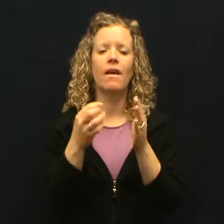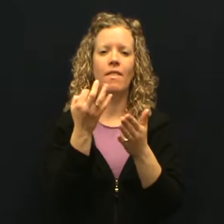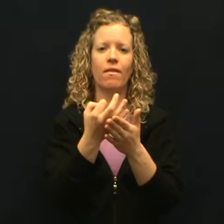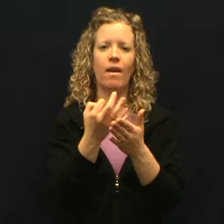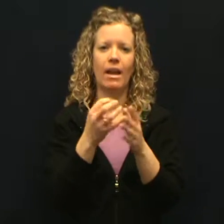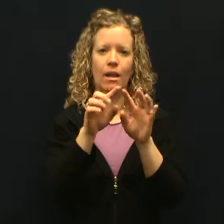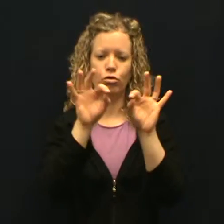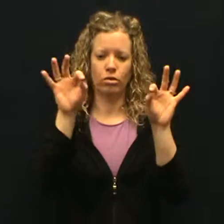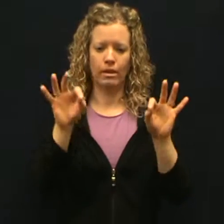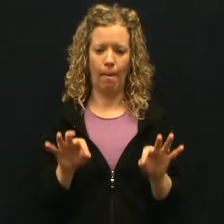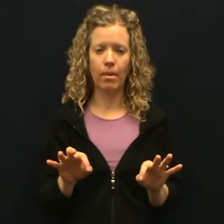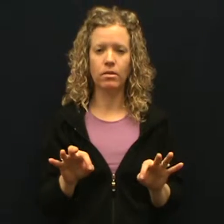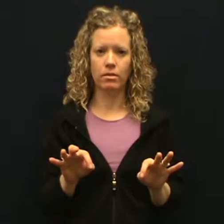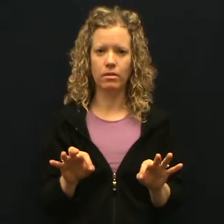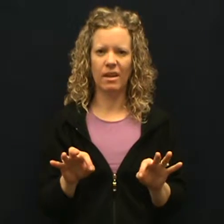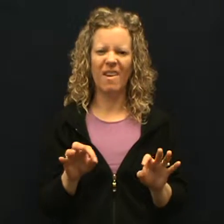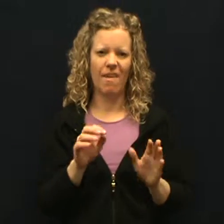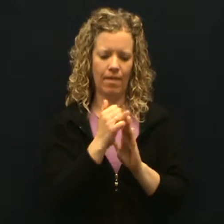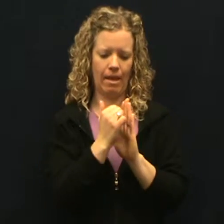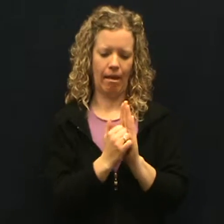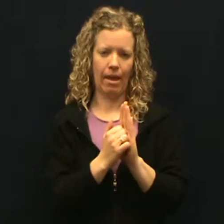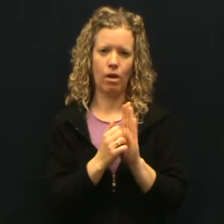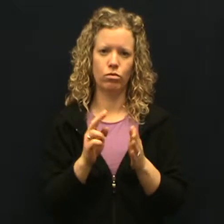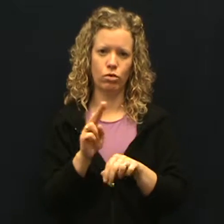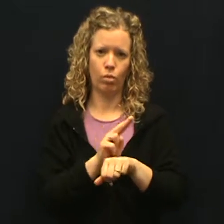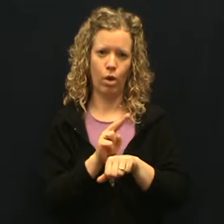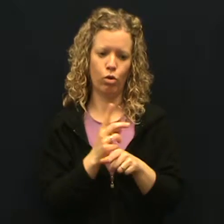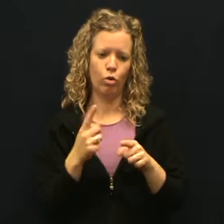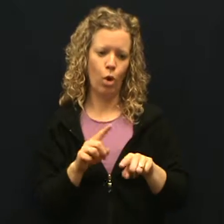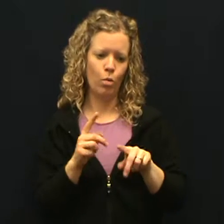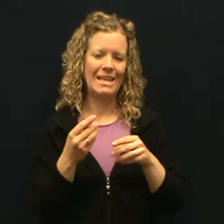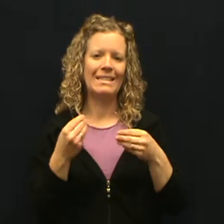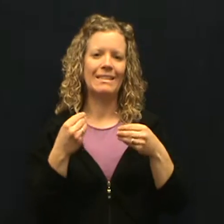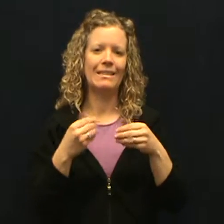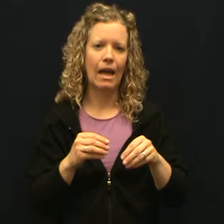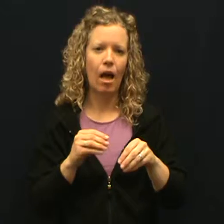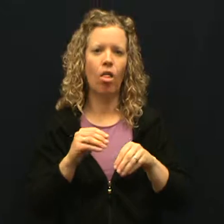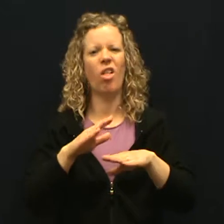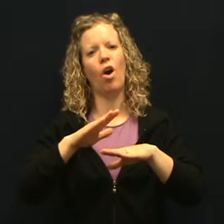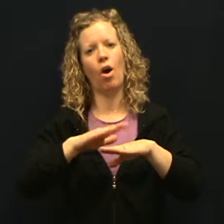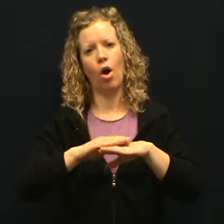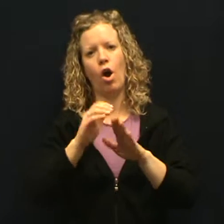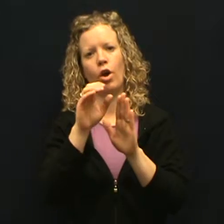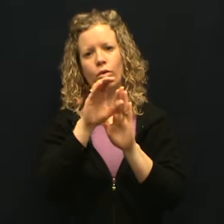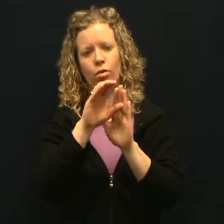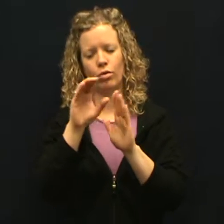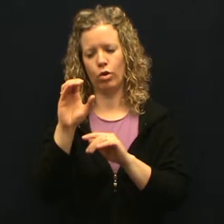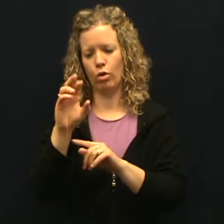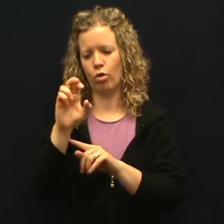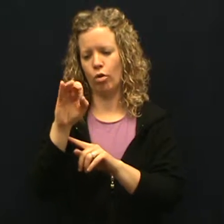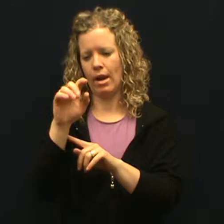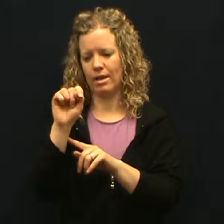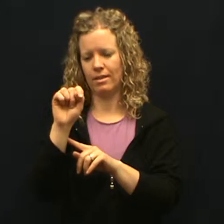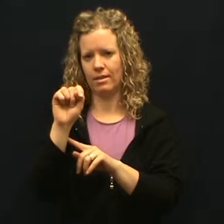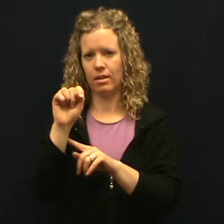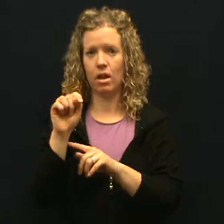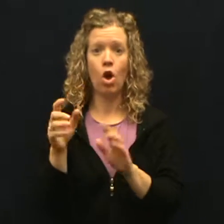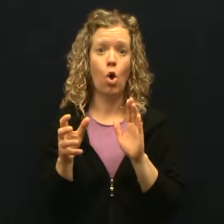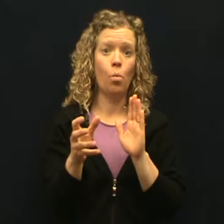we use when we sell on credit. The accounts receivable is an asset, it's a current asset, it shows up